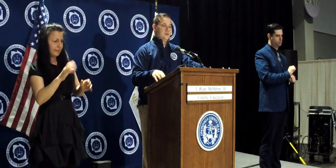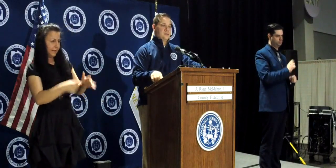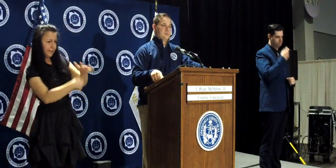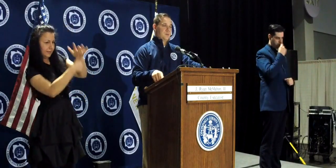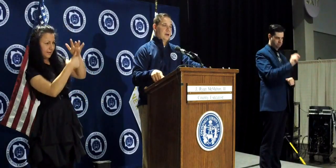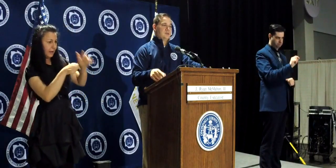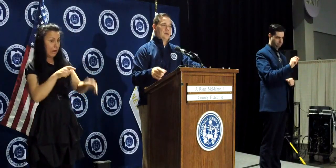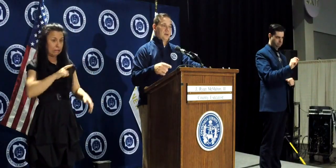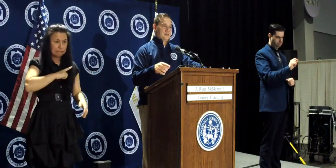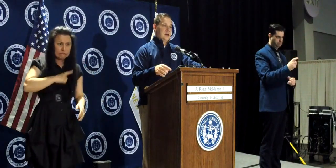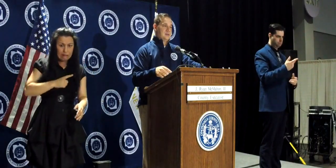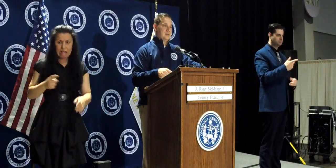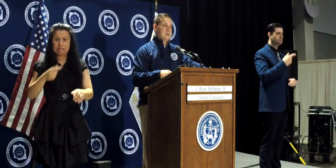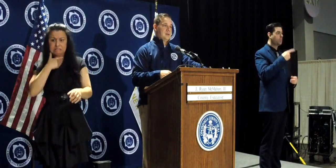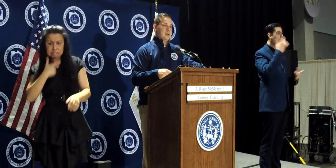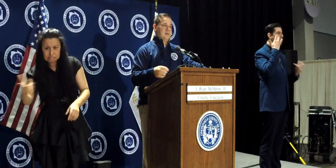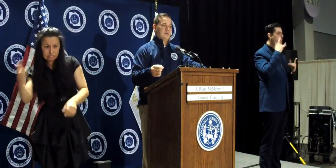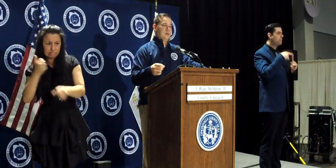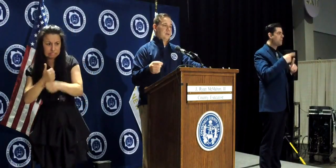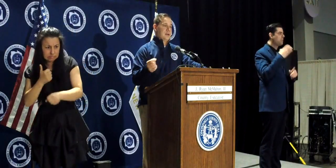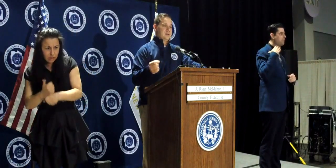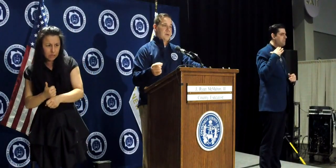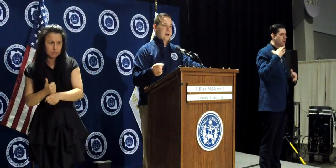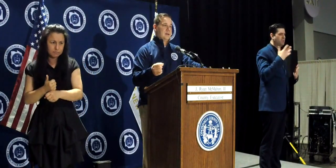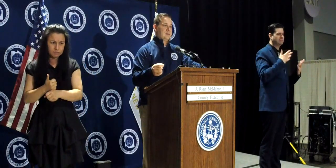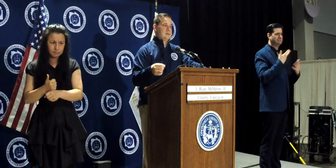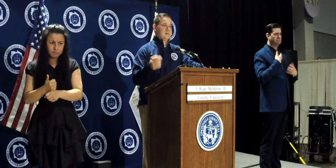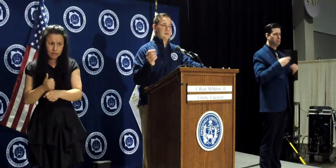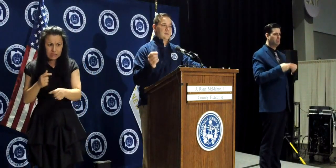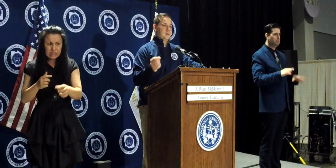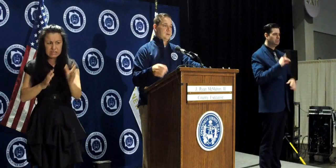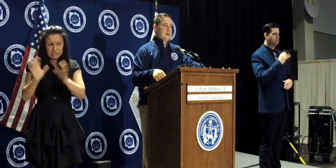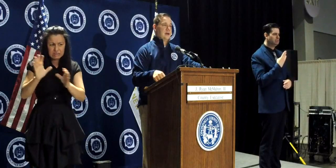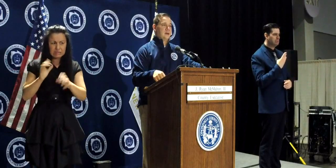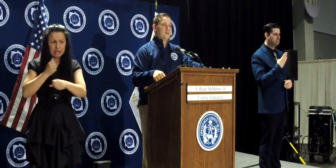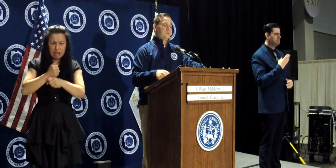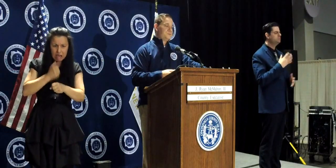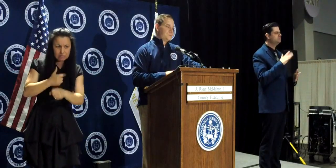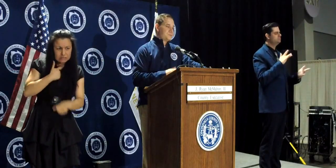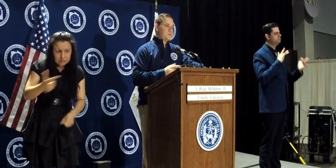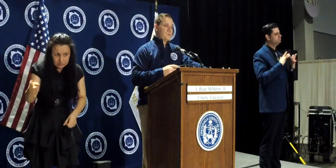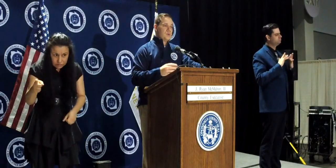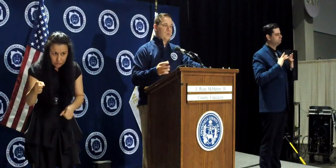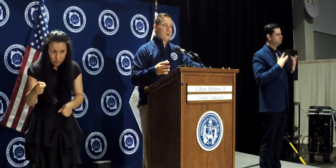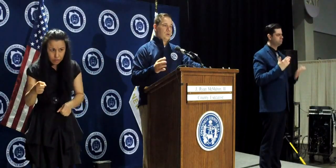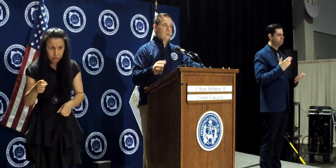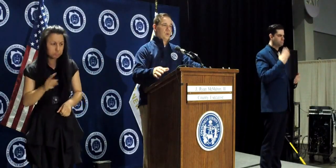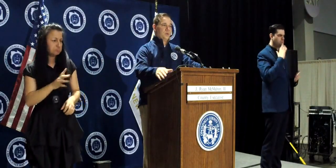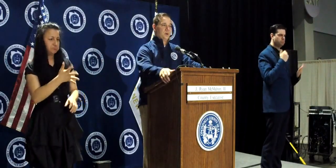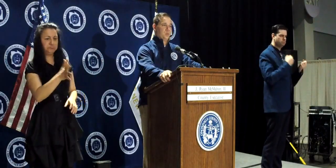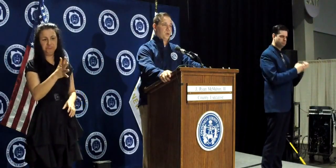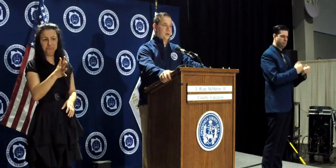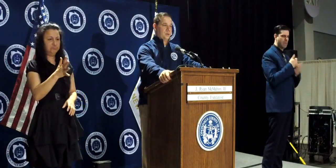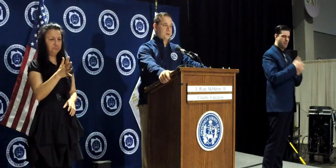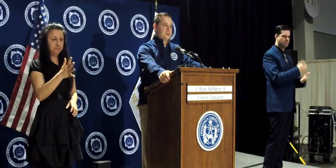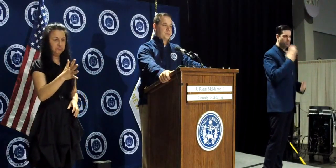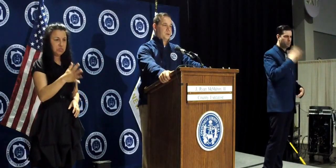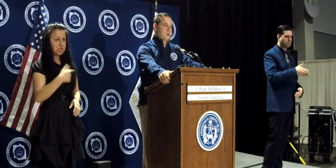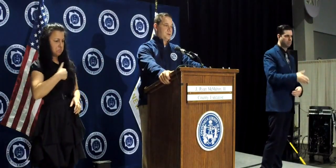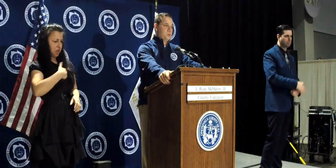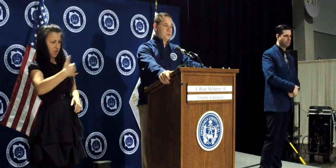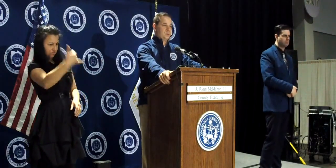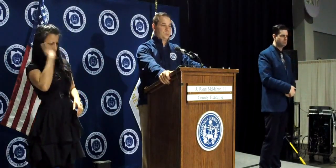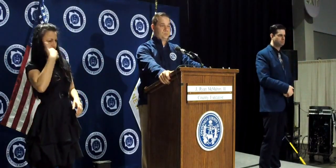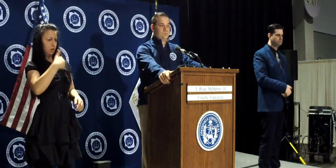and you have symptomatics, you go get a test. Even if you get a test back and it's negative, we'll work with your employer to make sure